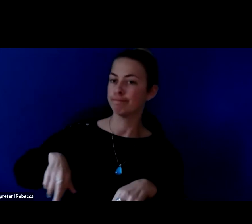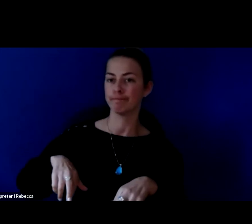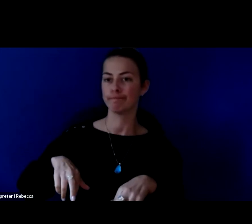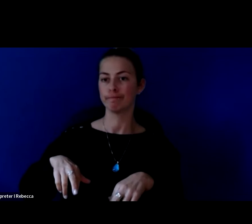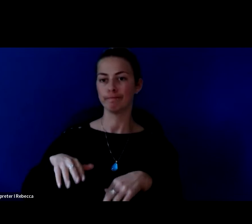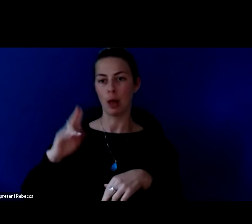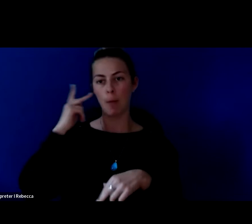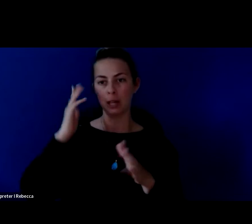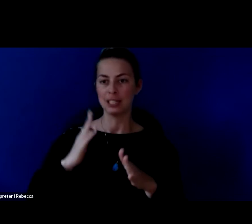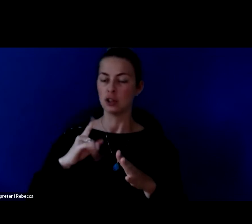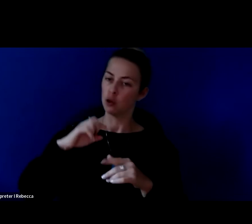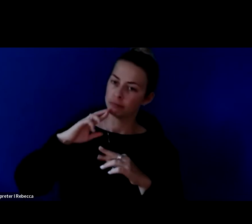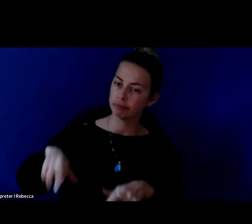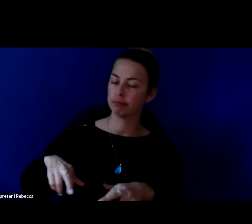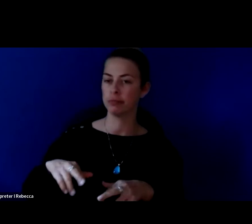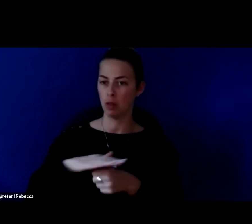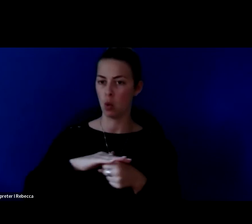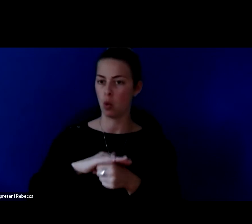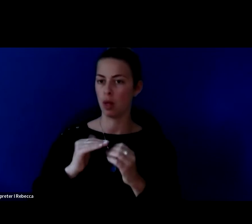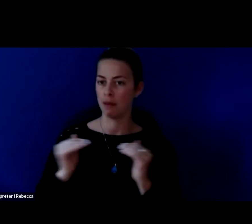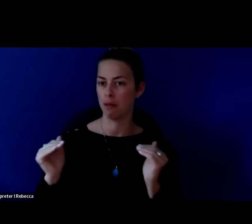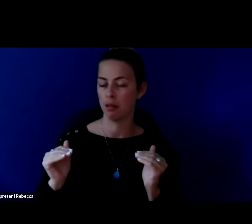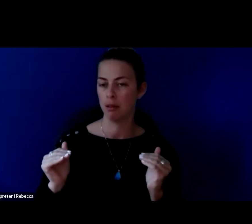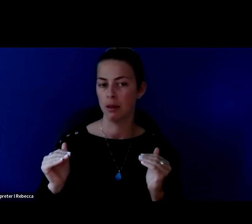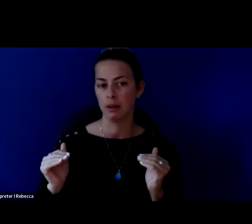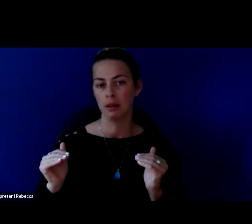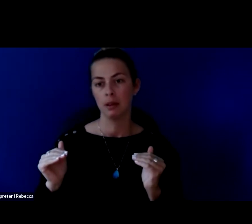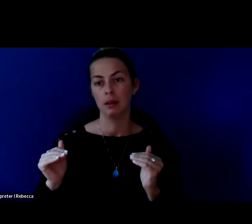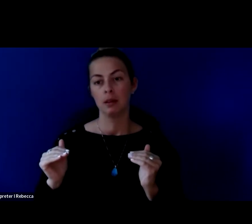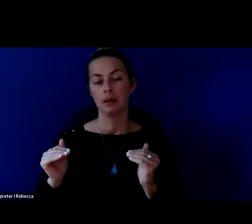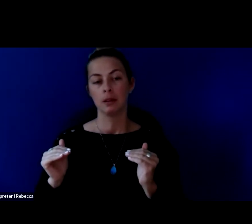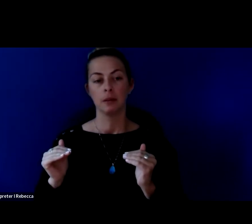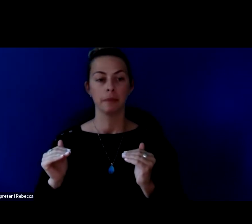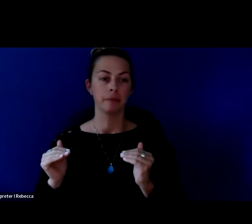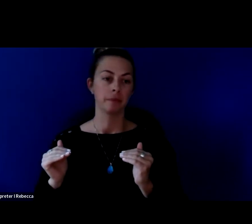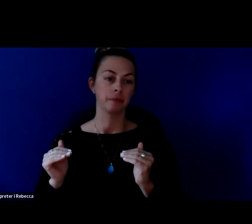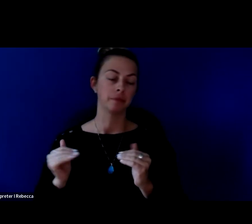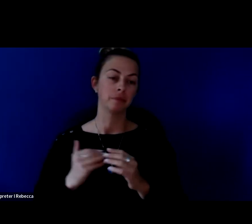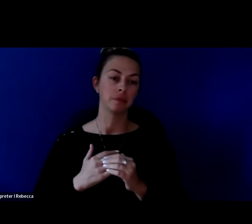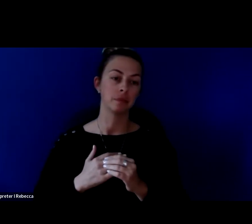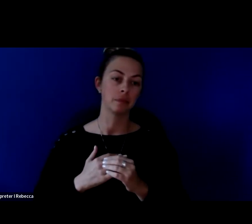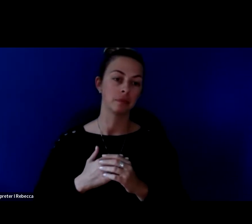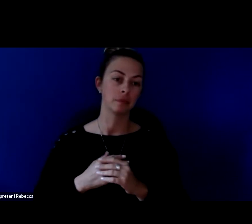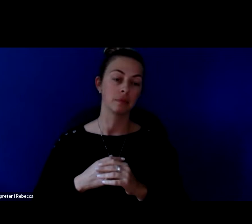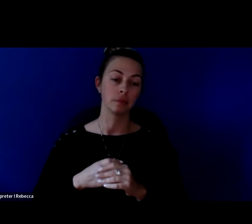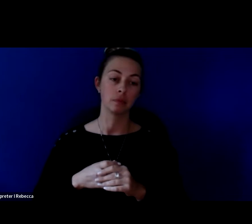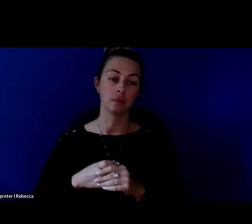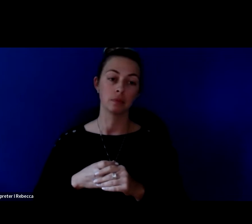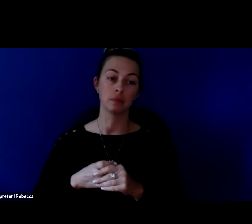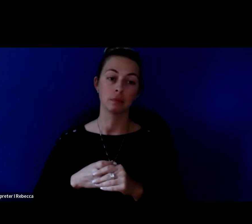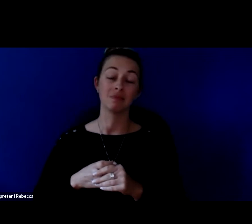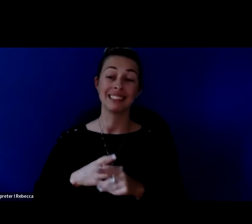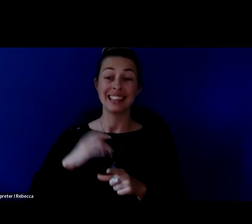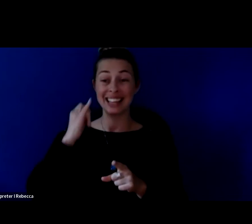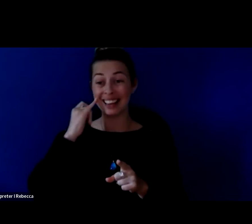the answer to your question is, if folks can just be energized to see how those levels of government respond to their concerns, then that